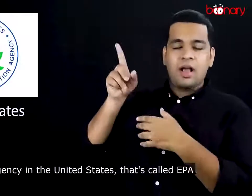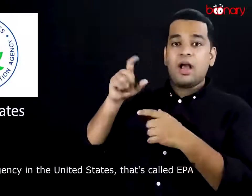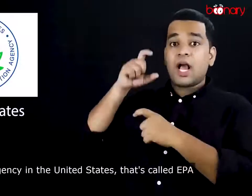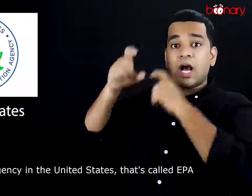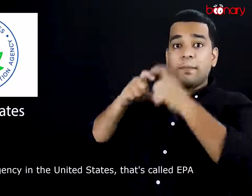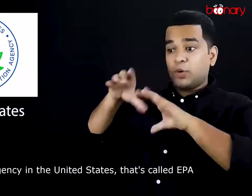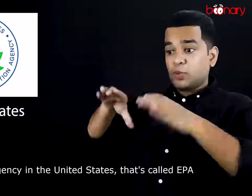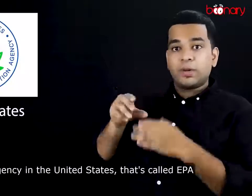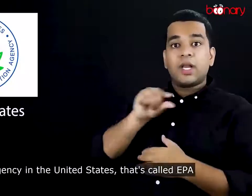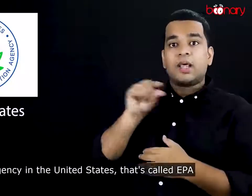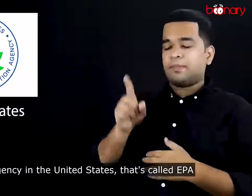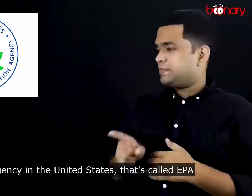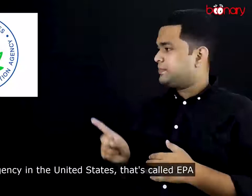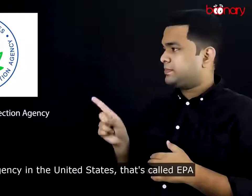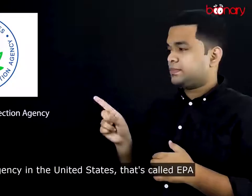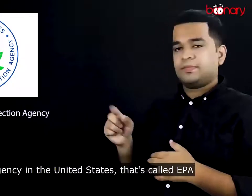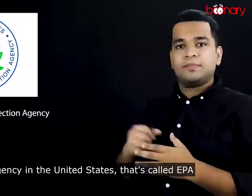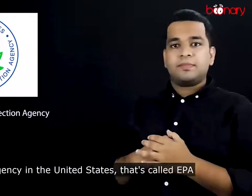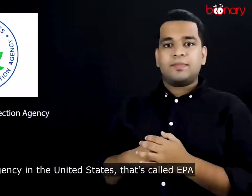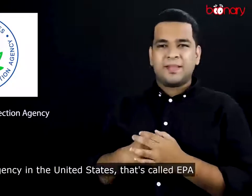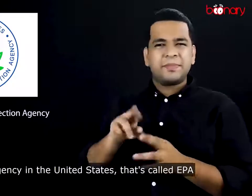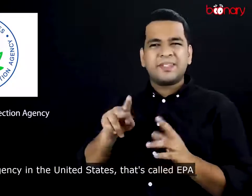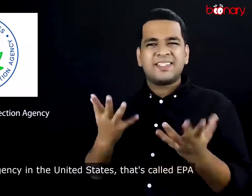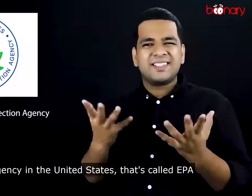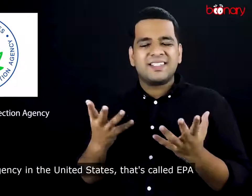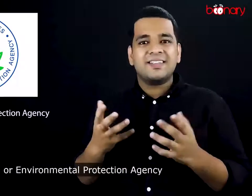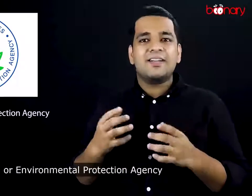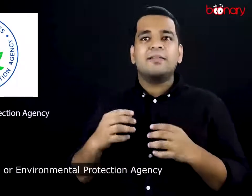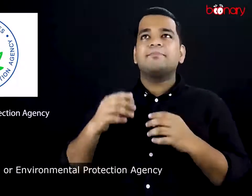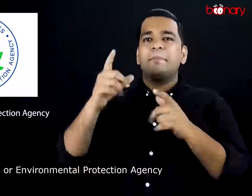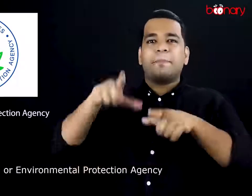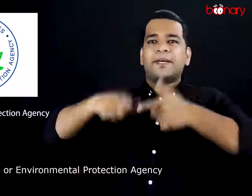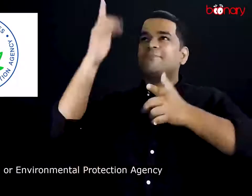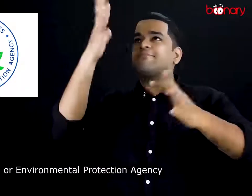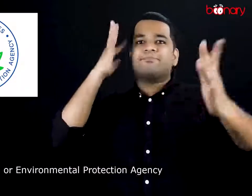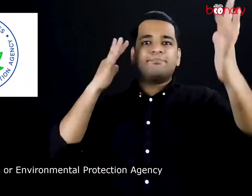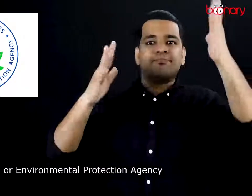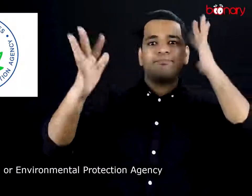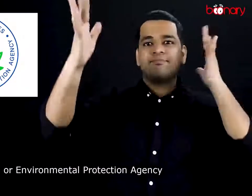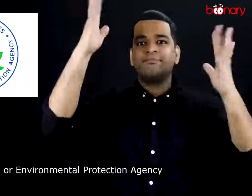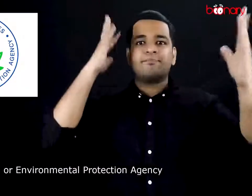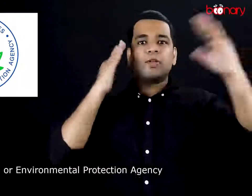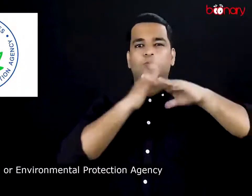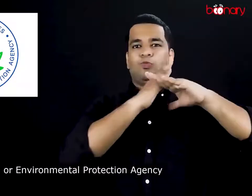in the United States that's called EPA, or Environmental Protection